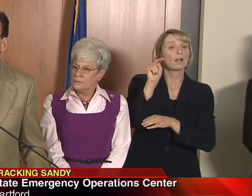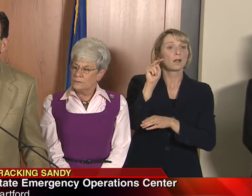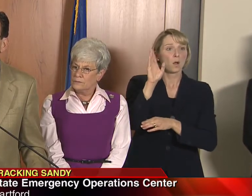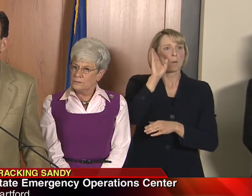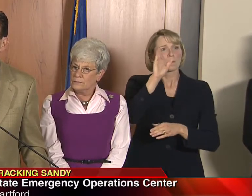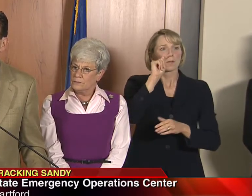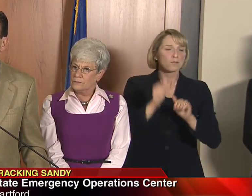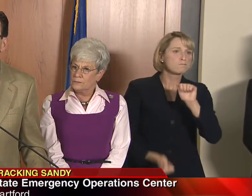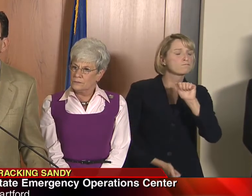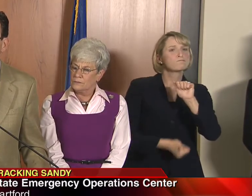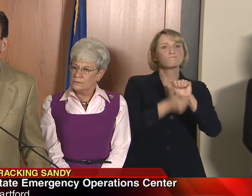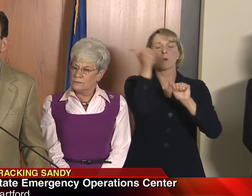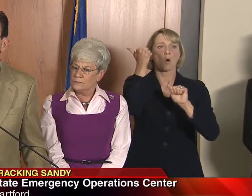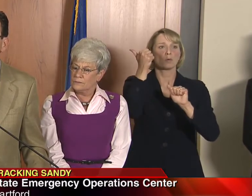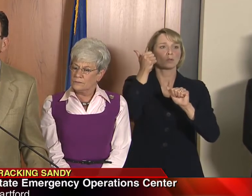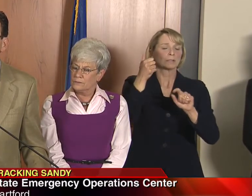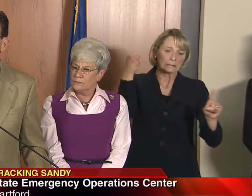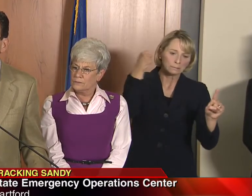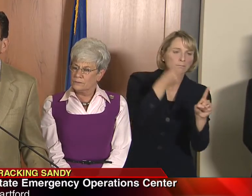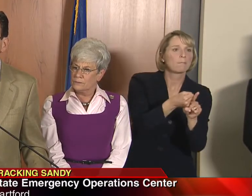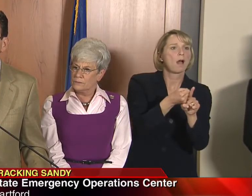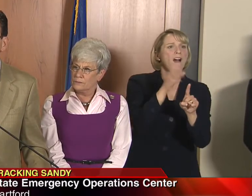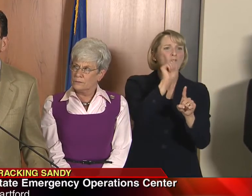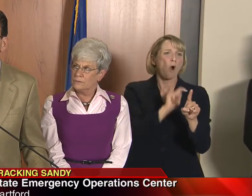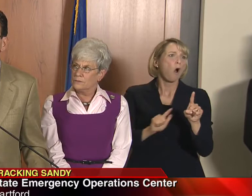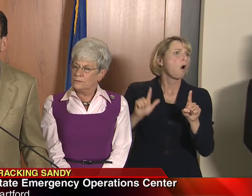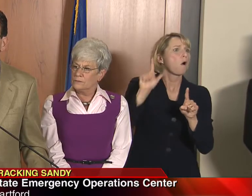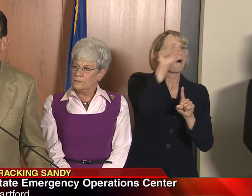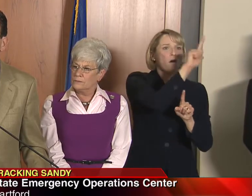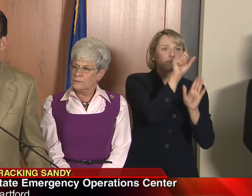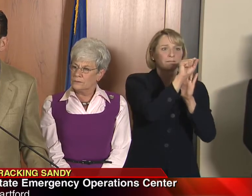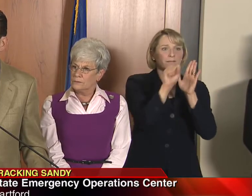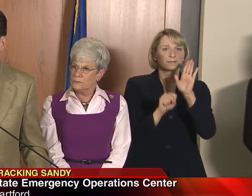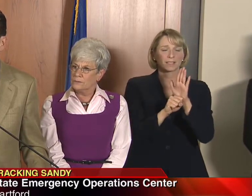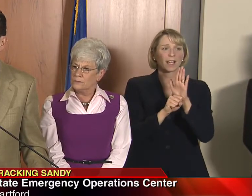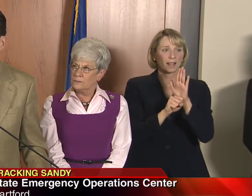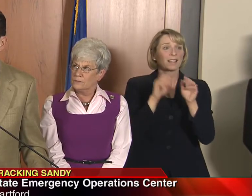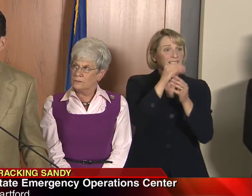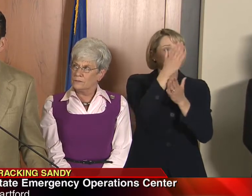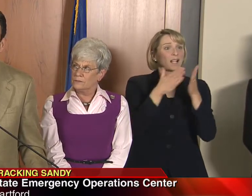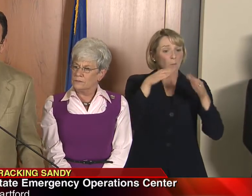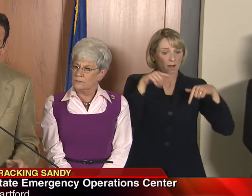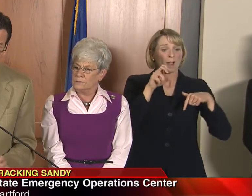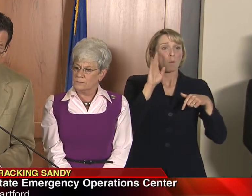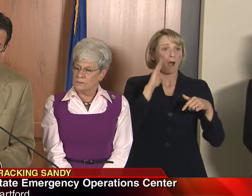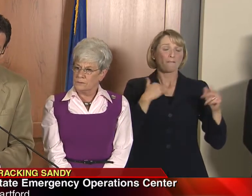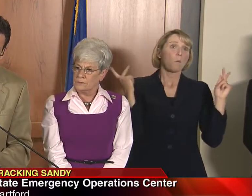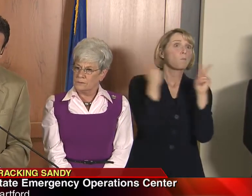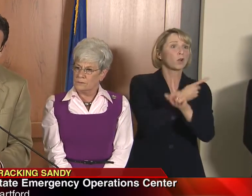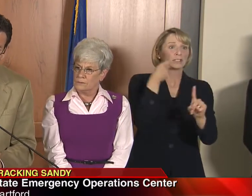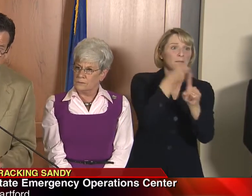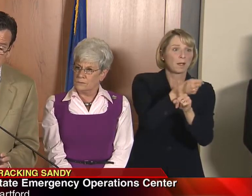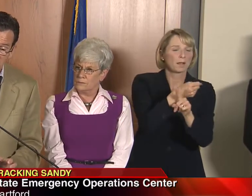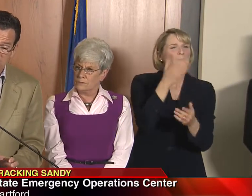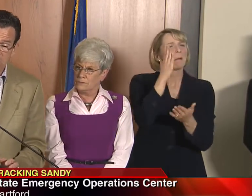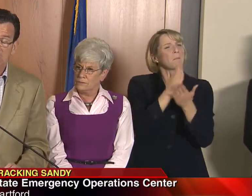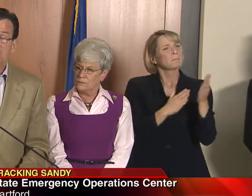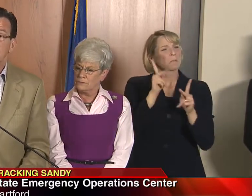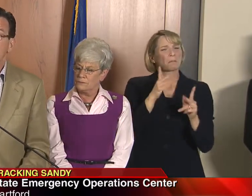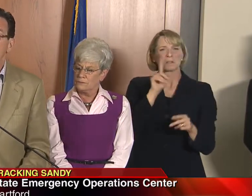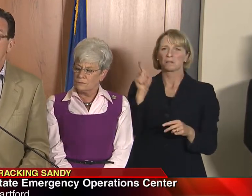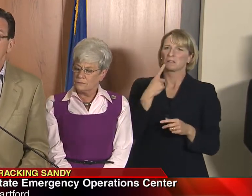the most adversely impacted of all of the states in some respects as a result. Now, people will say, well, it's heading